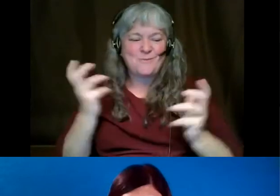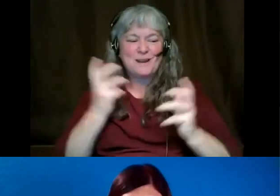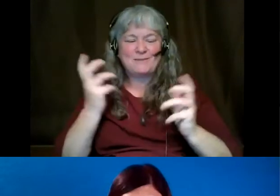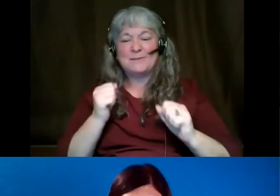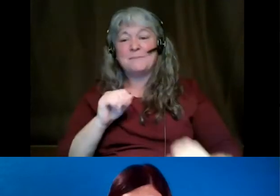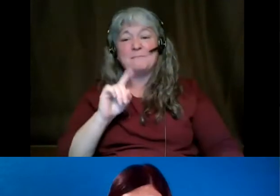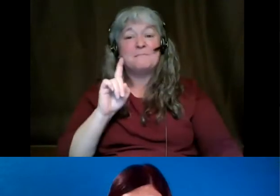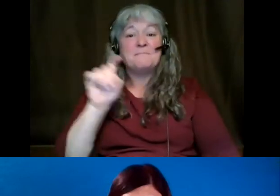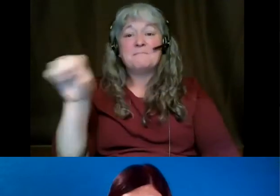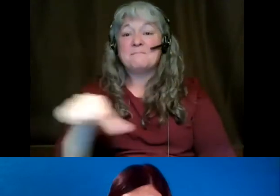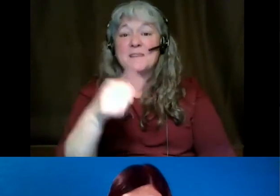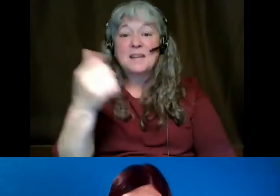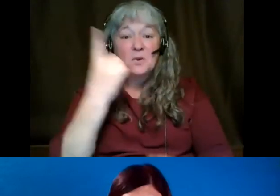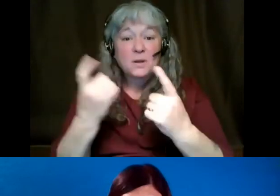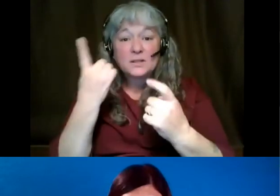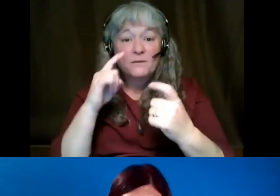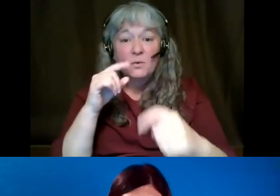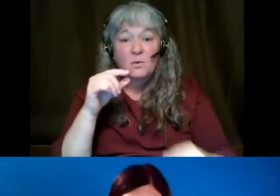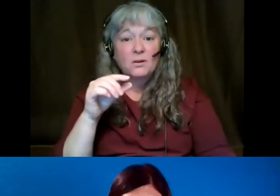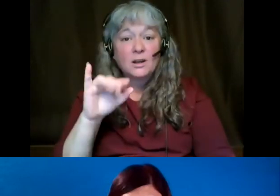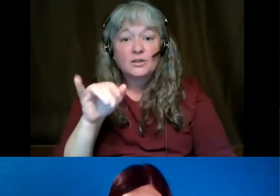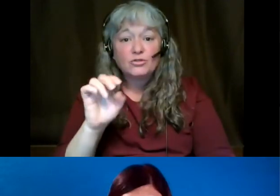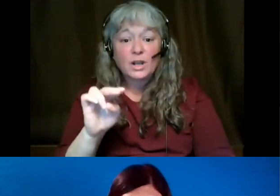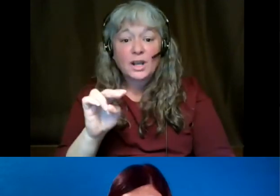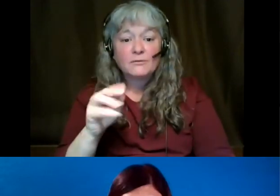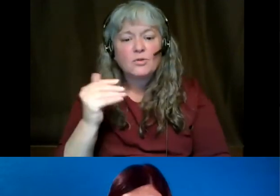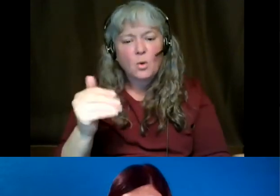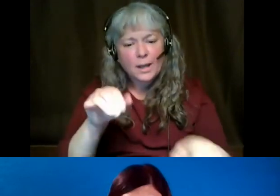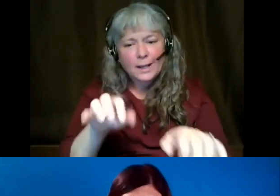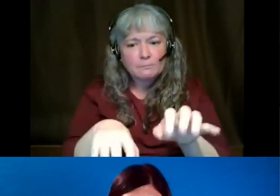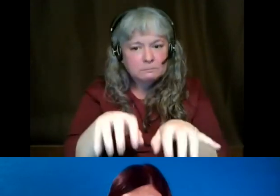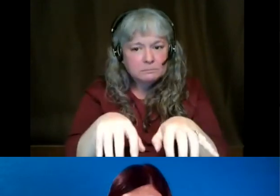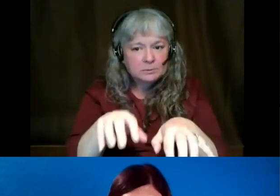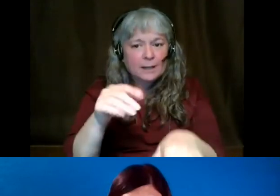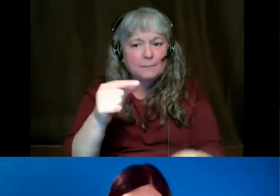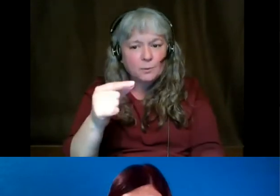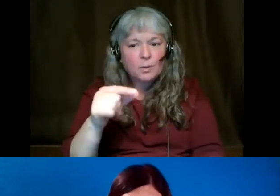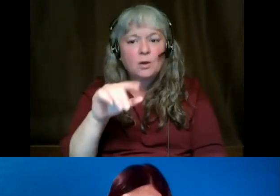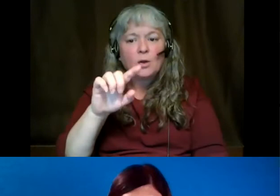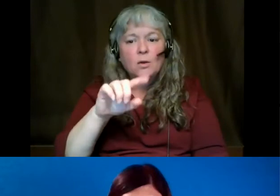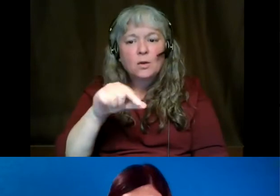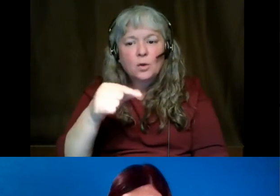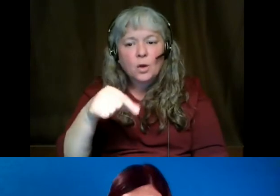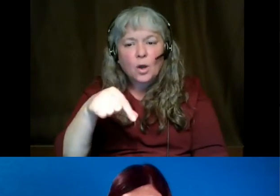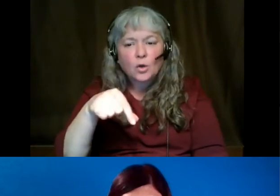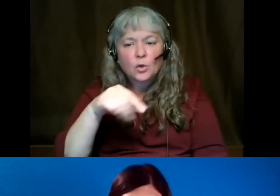for Jen? Feel free to type them in the Q&A if you prefer that. If you don't want to come on the screen, that's okay too.